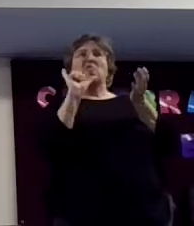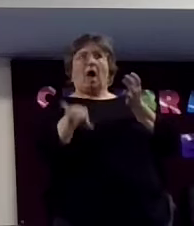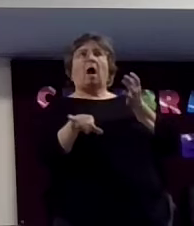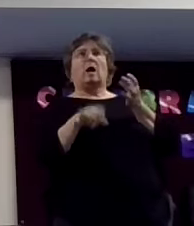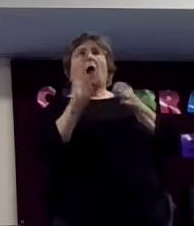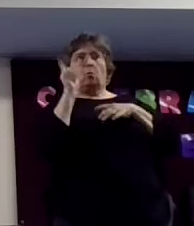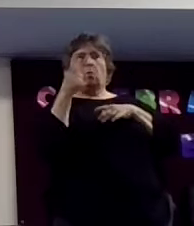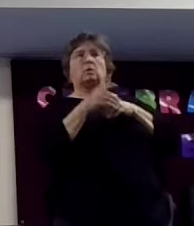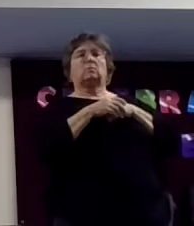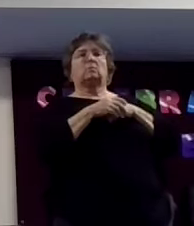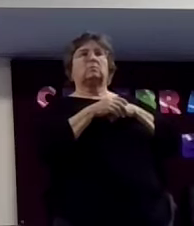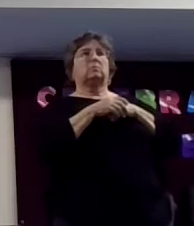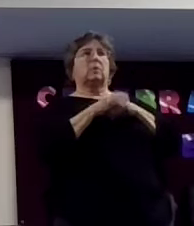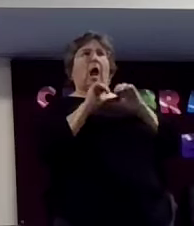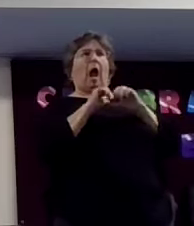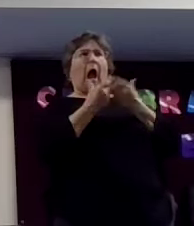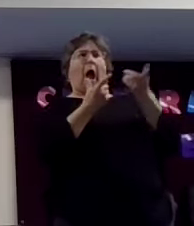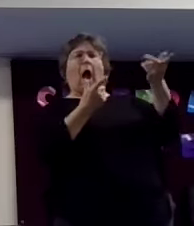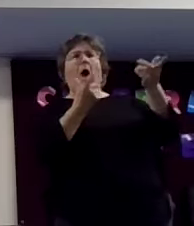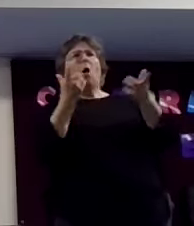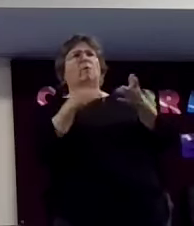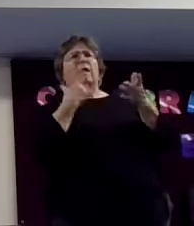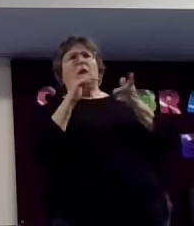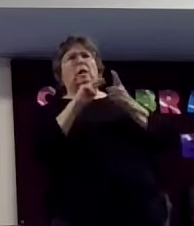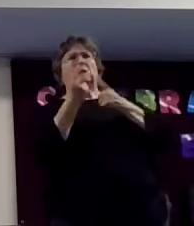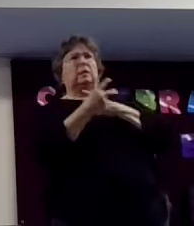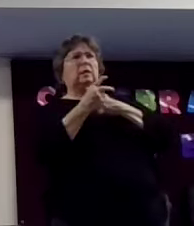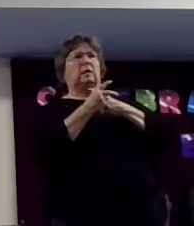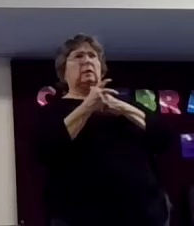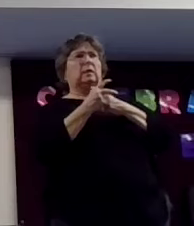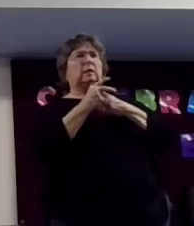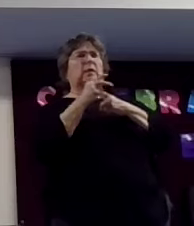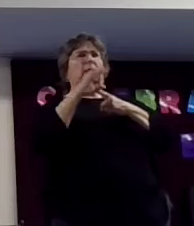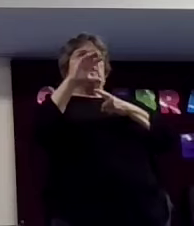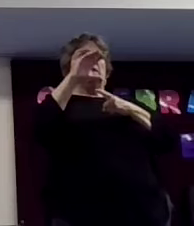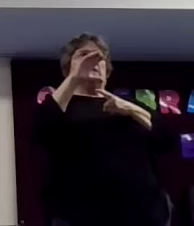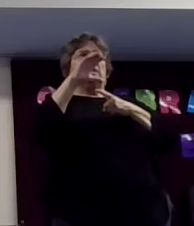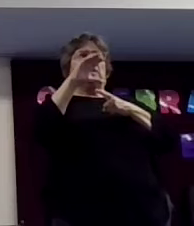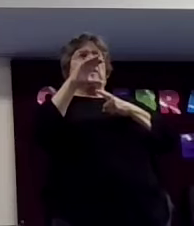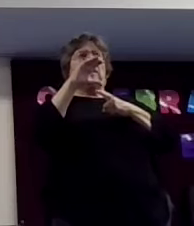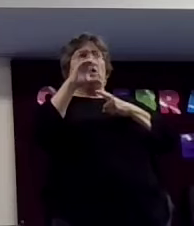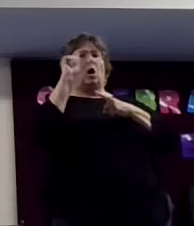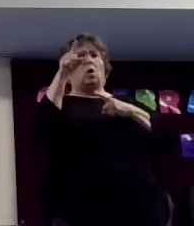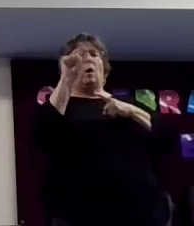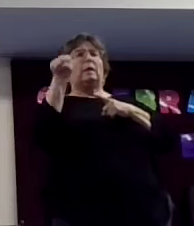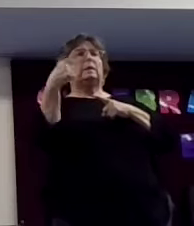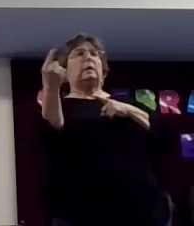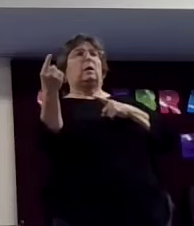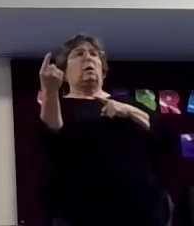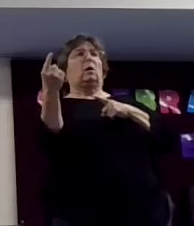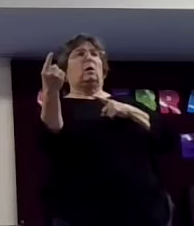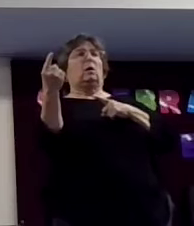that. How are you on the CD path of them wanting to go to a